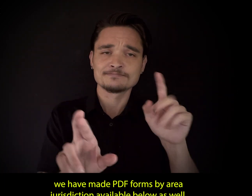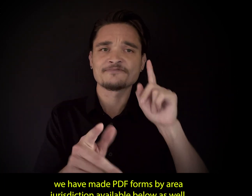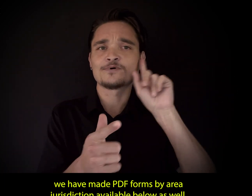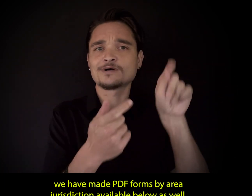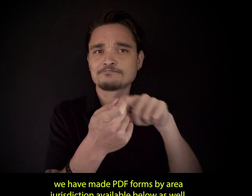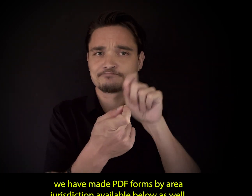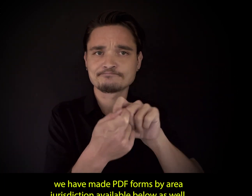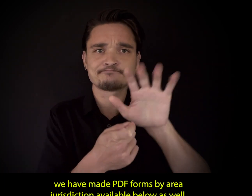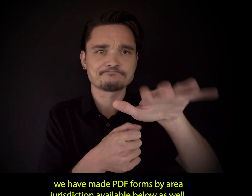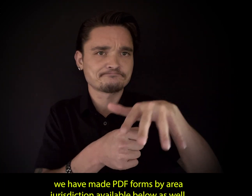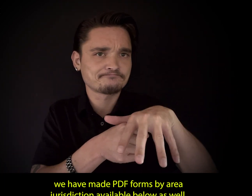below as well.